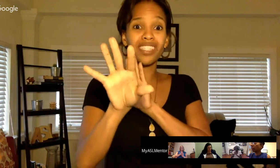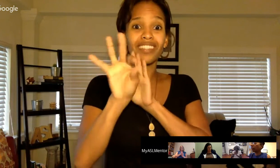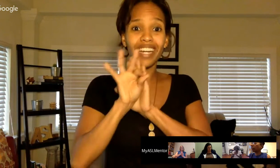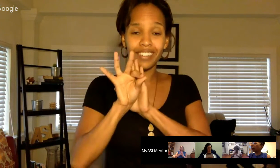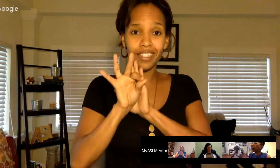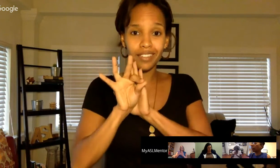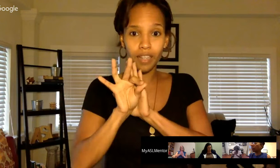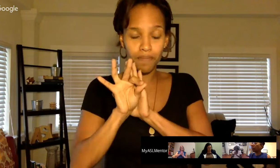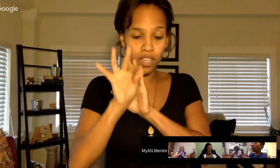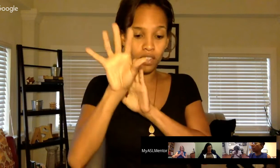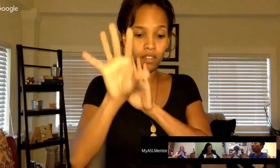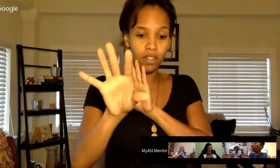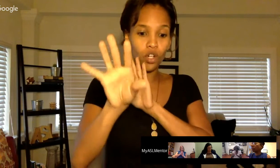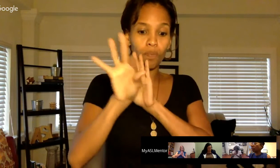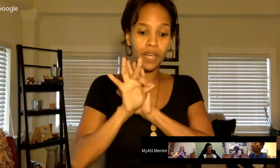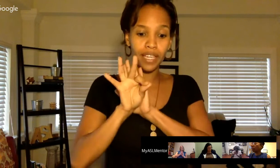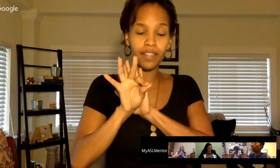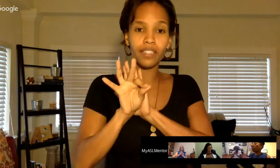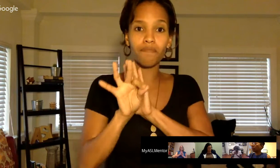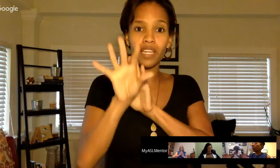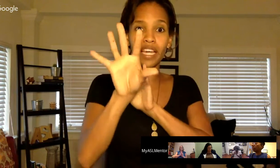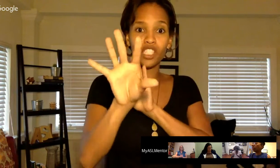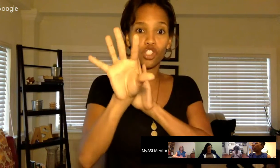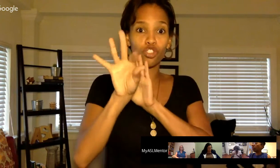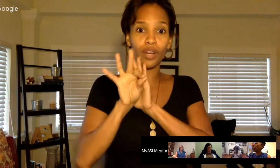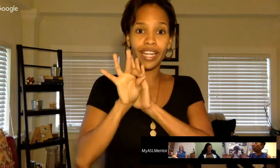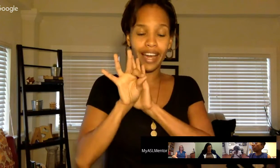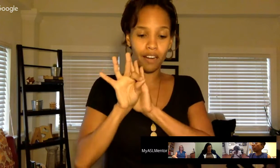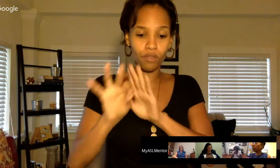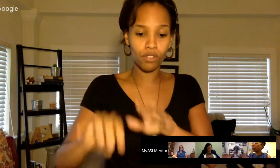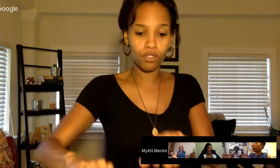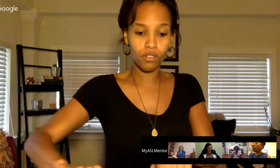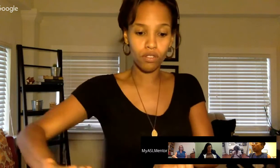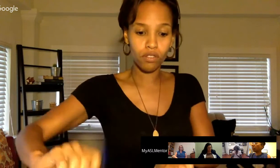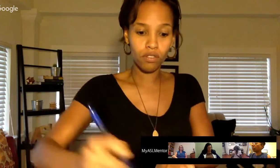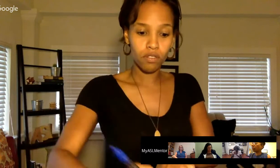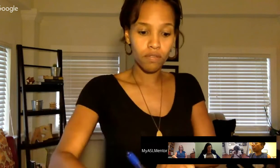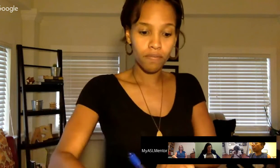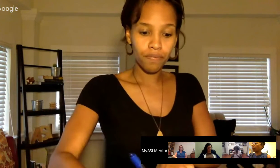you are selecting something or picking something, it's straight out.